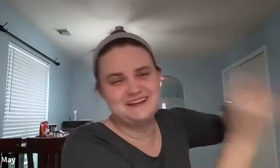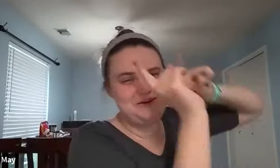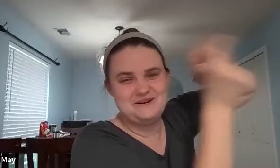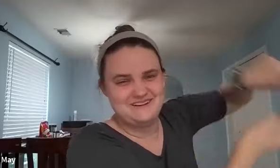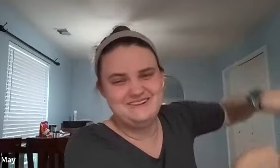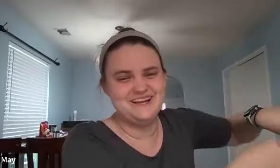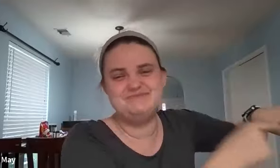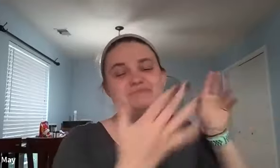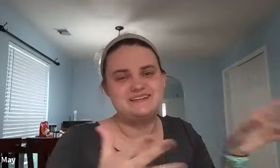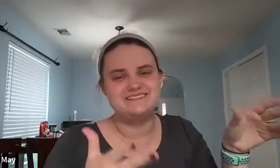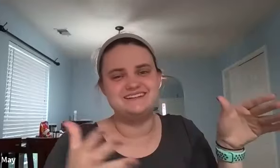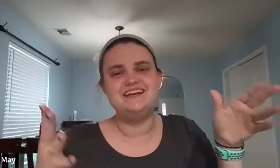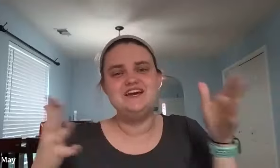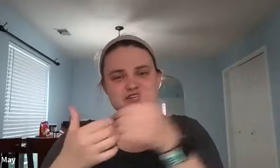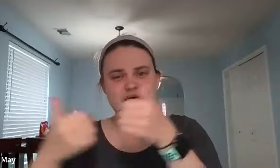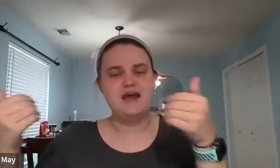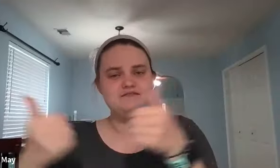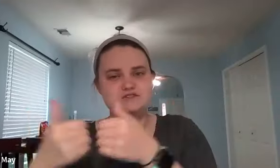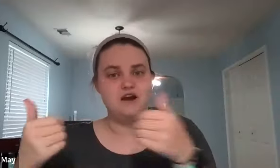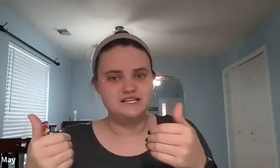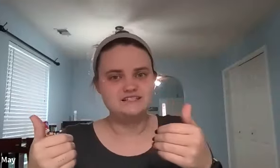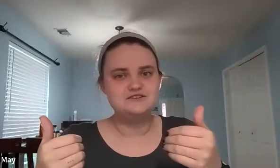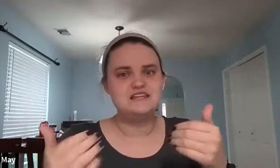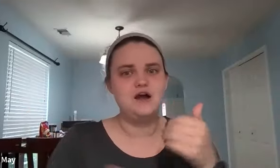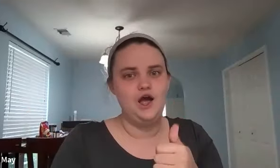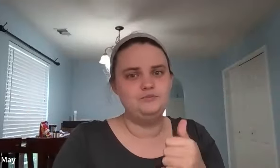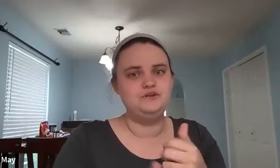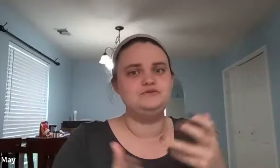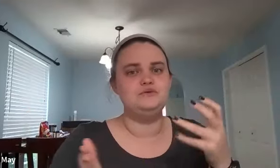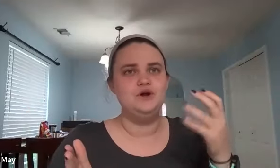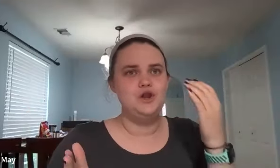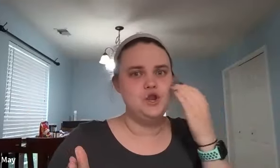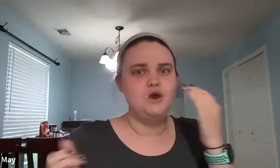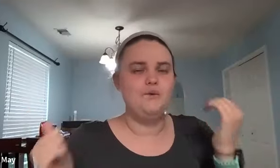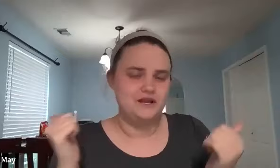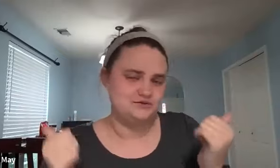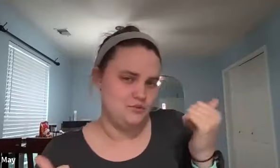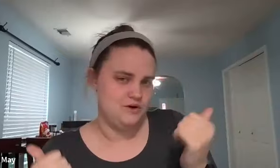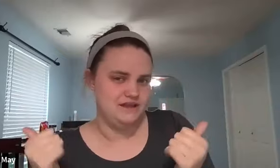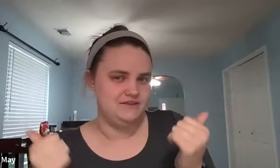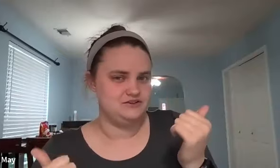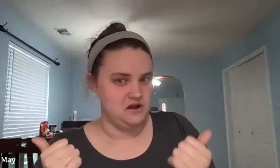in a corner, but basically you have those context clues that'll help you know which one they're talking